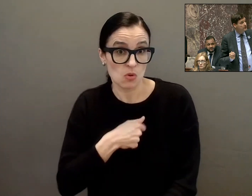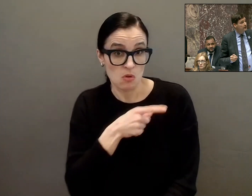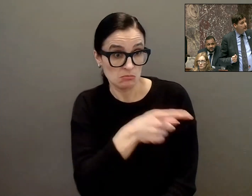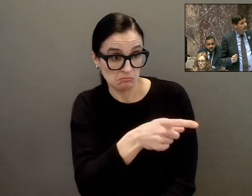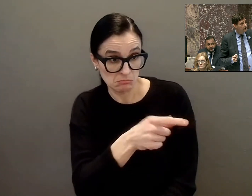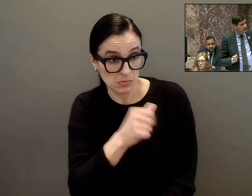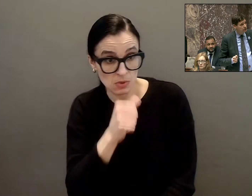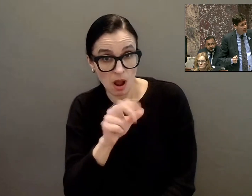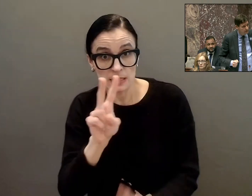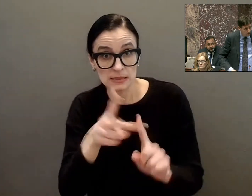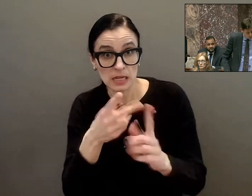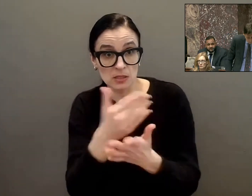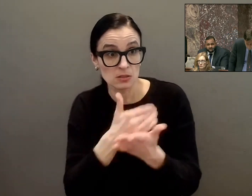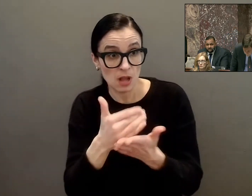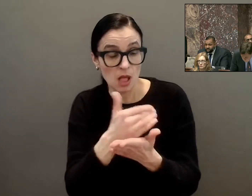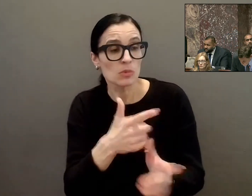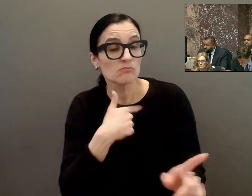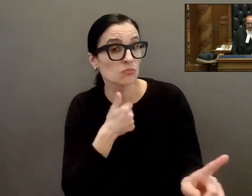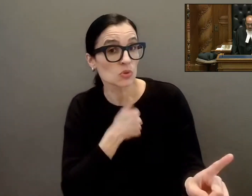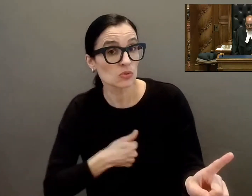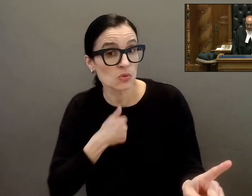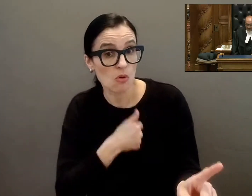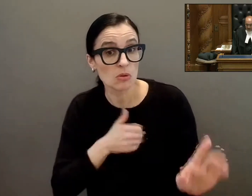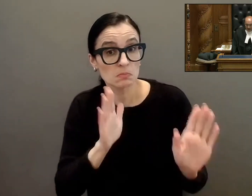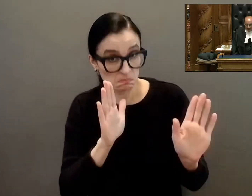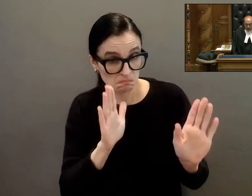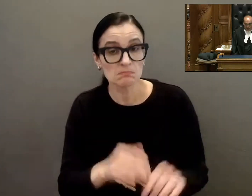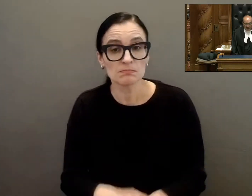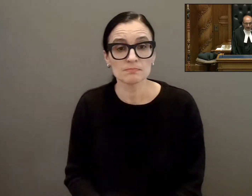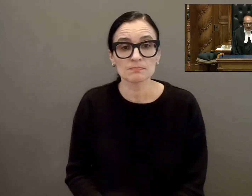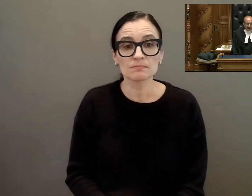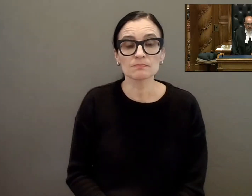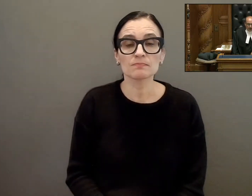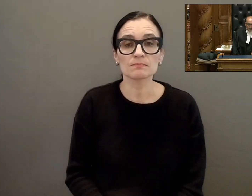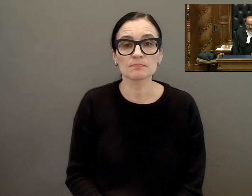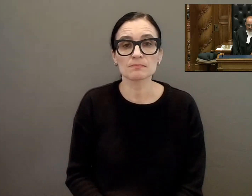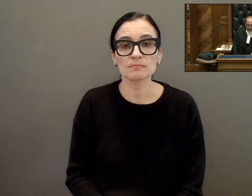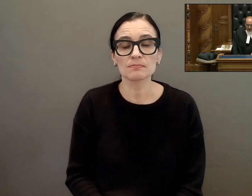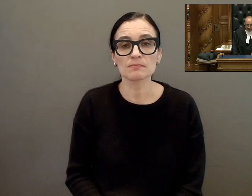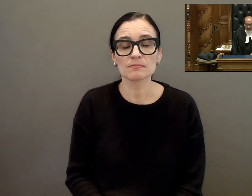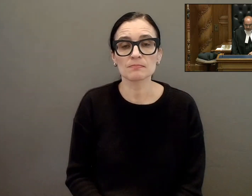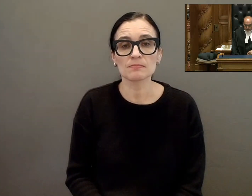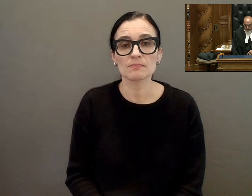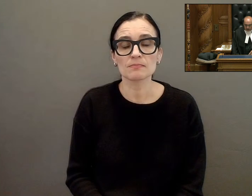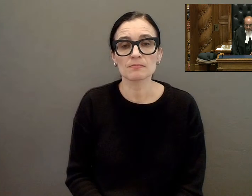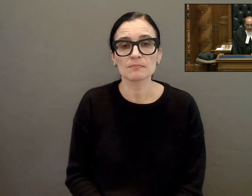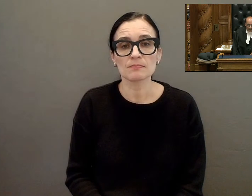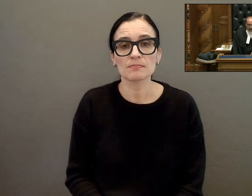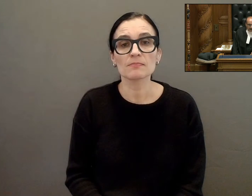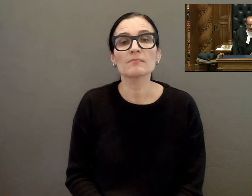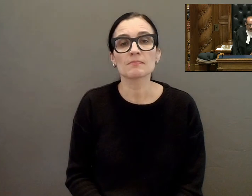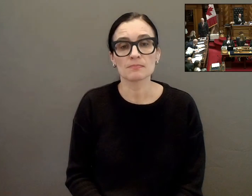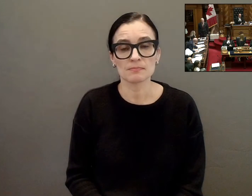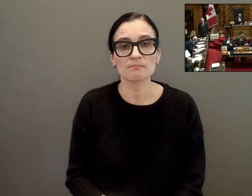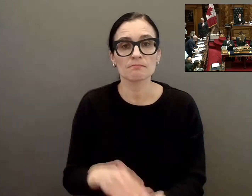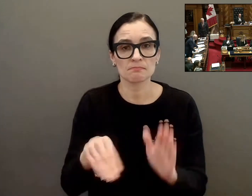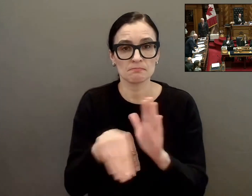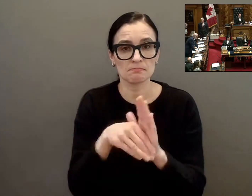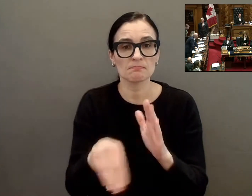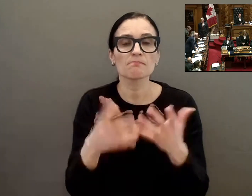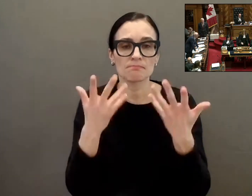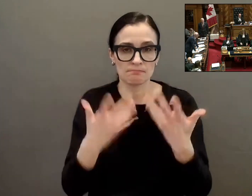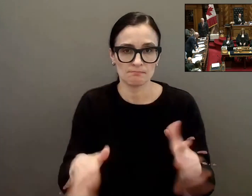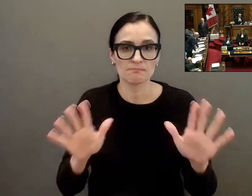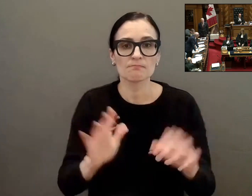If he's not, I was incorrect. Thank you. Thank you. The bell ends the question period. Madam Clerk.